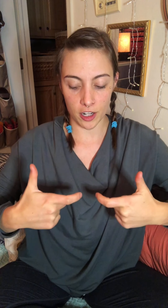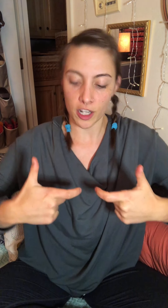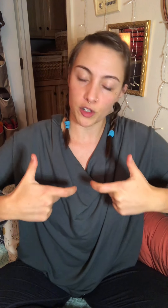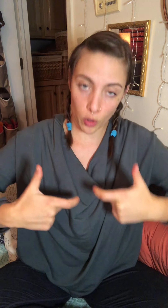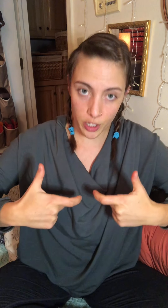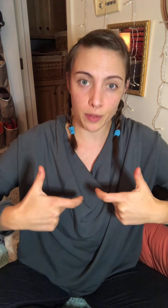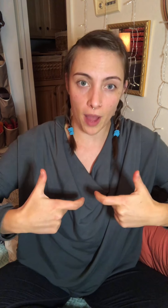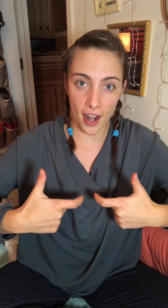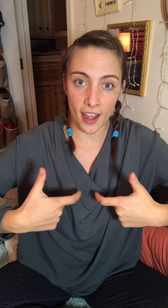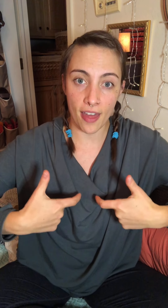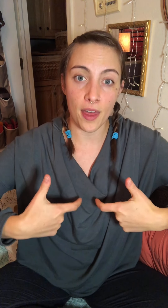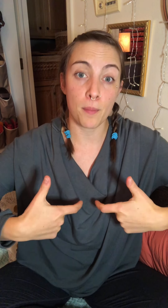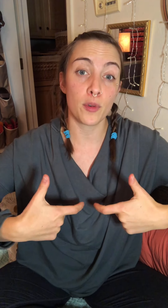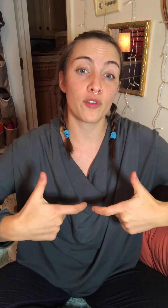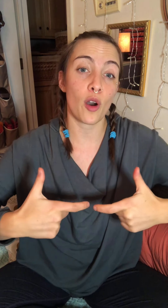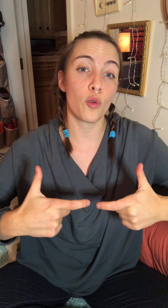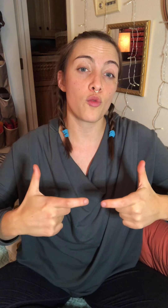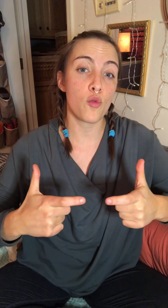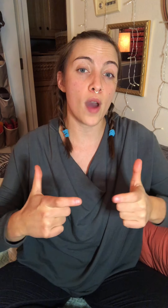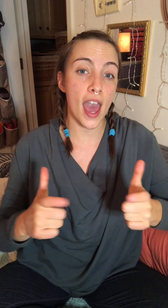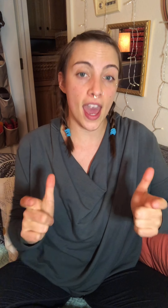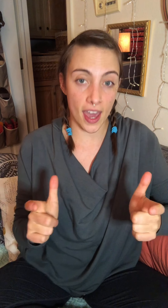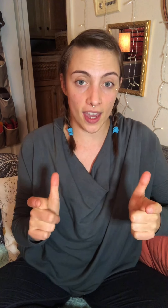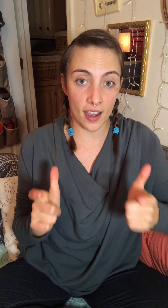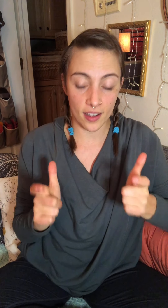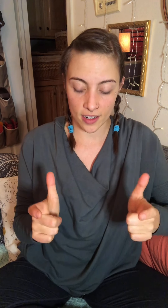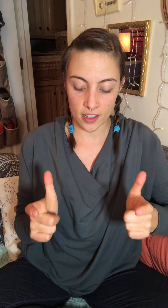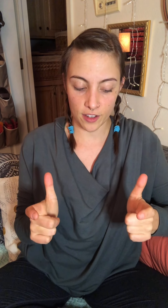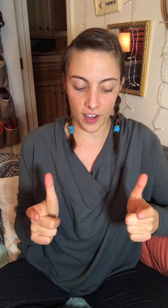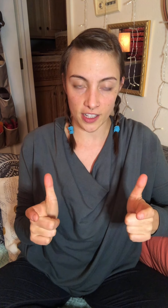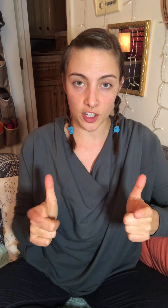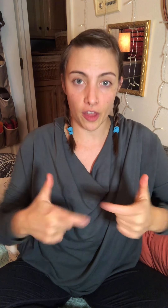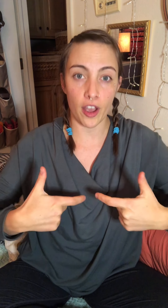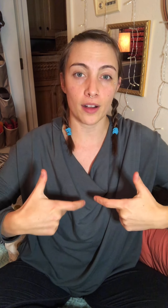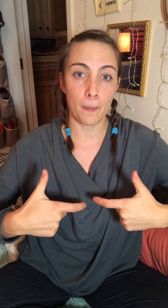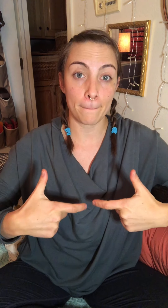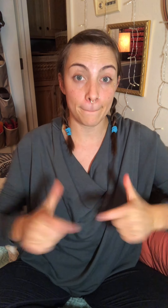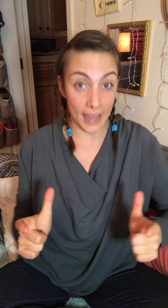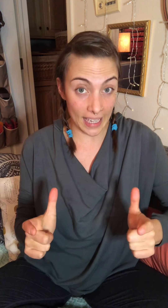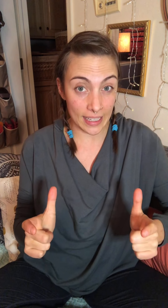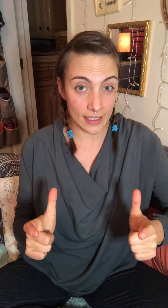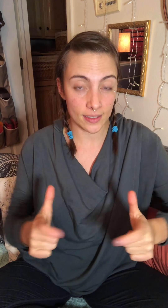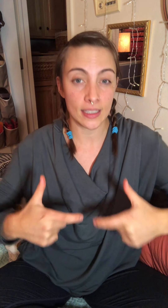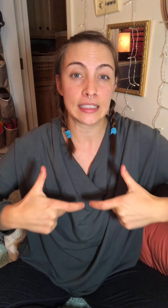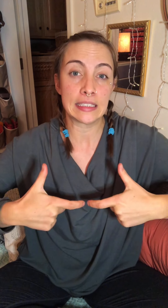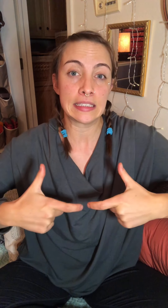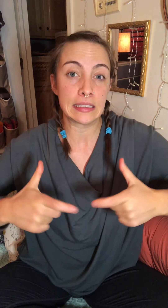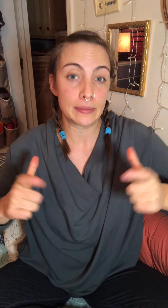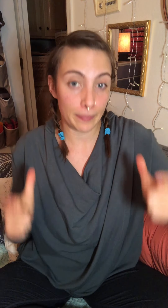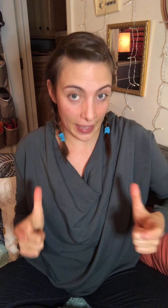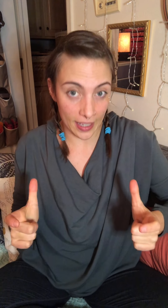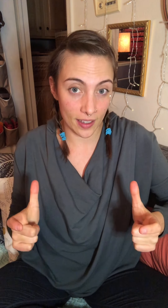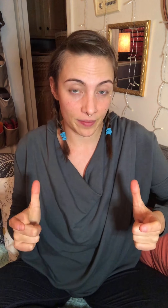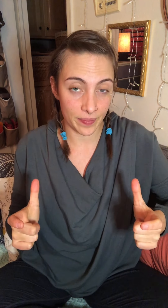start towards your body and then move away to face each other. Big, big,